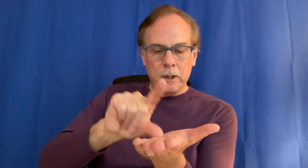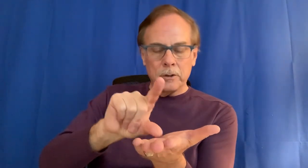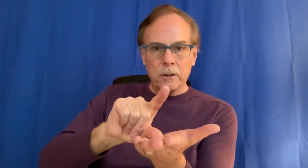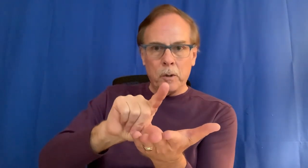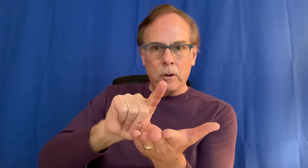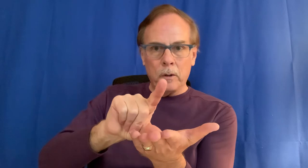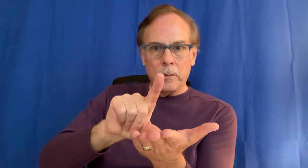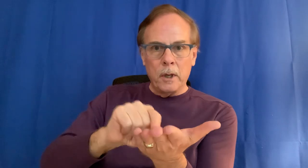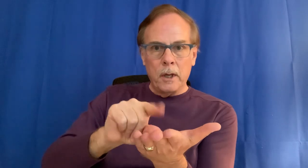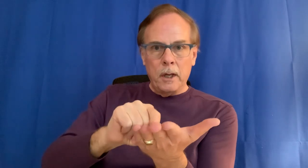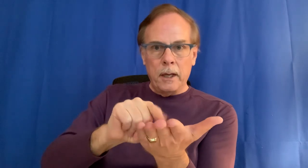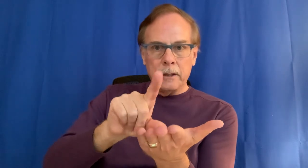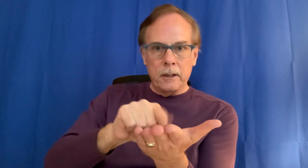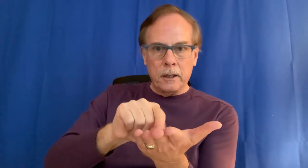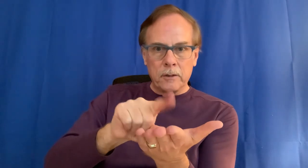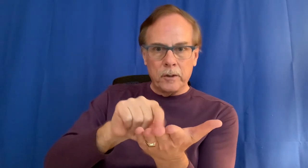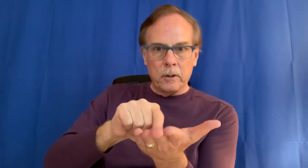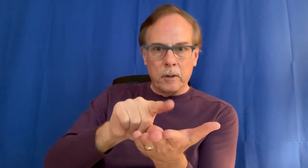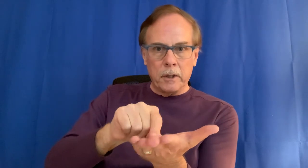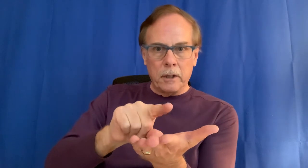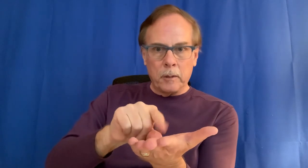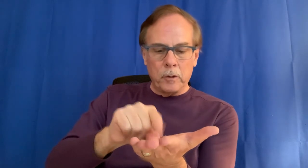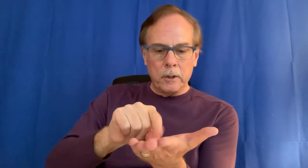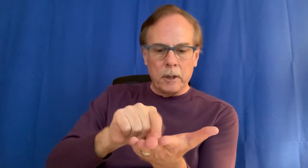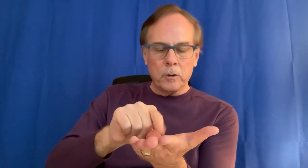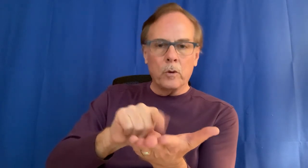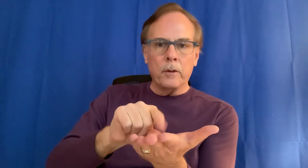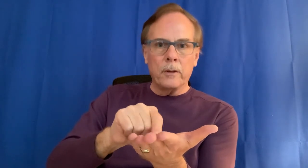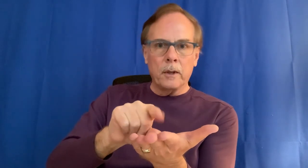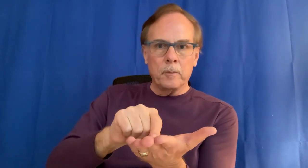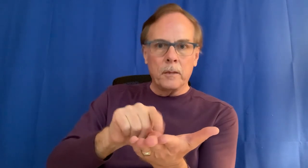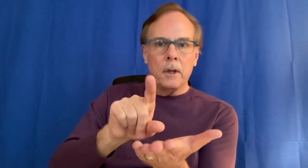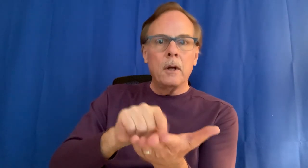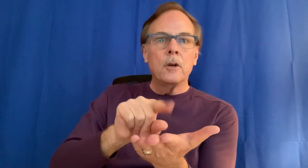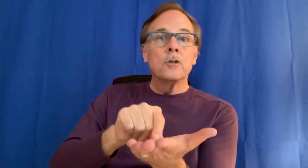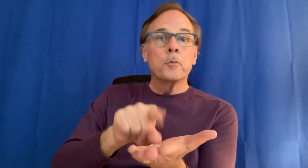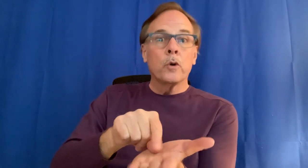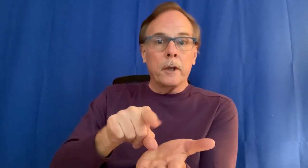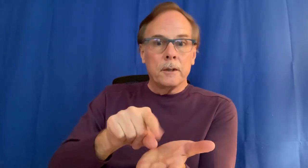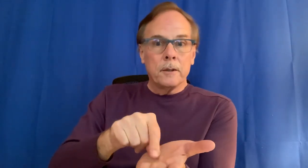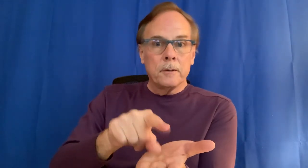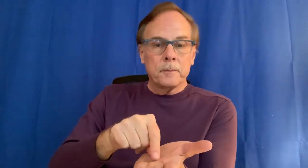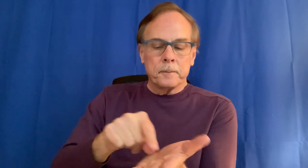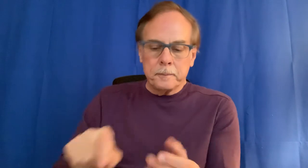touching the palm and the index finger come down a couple times on the thumb to print.